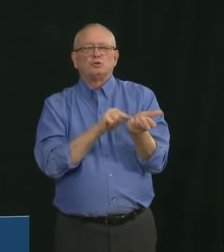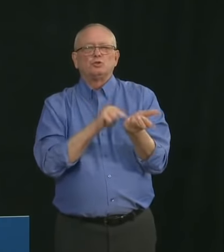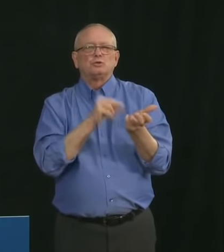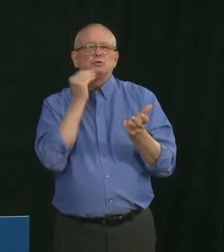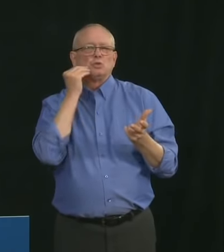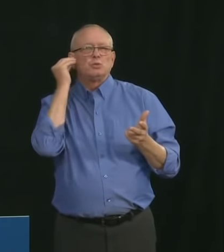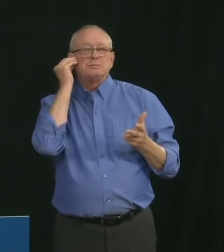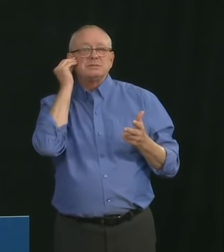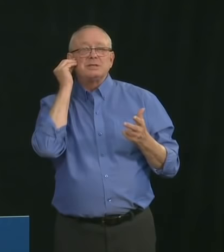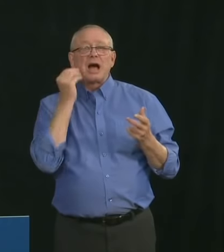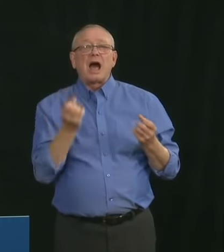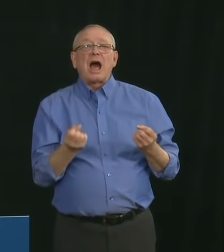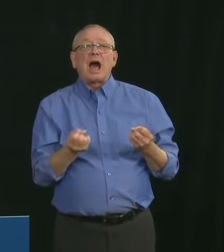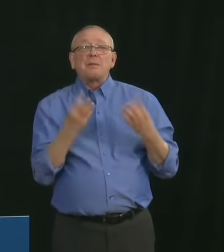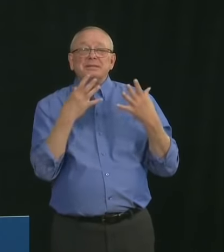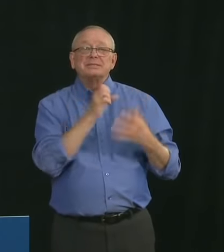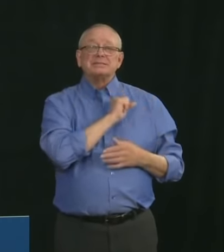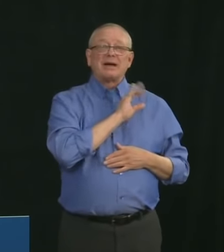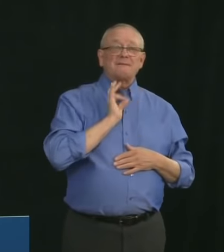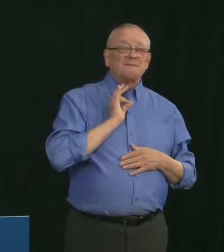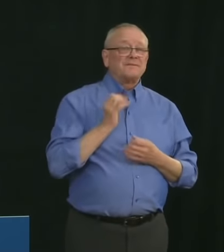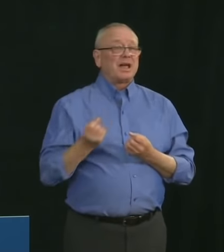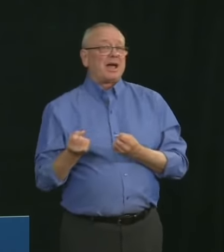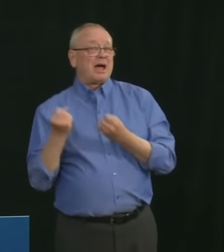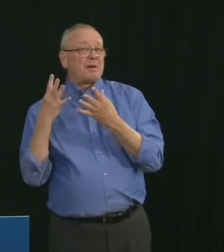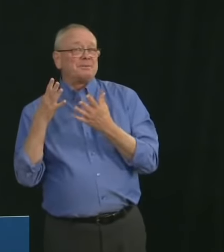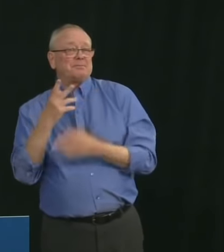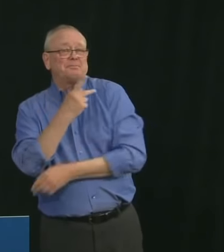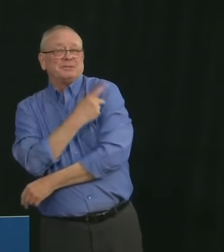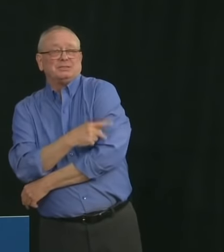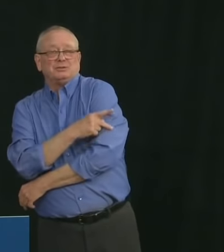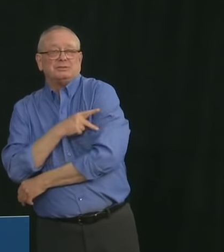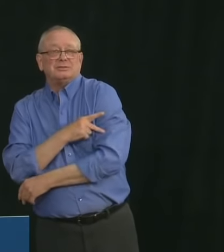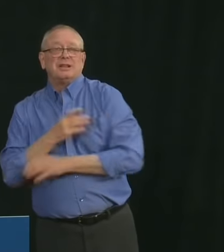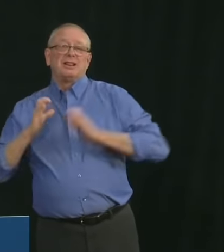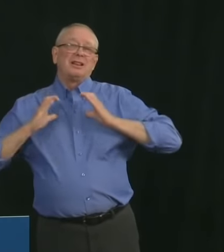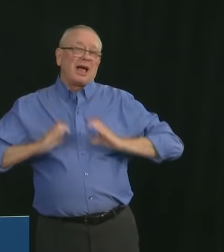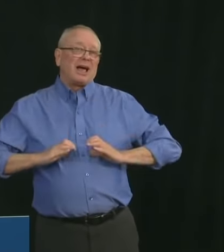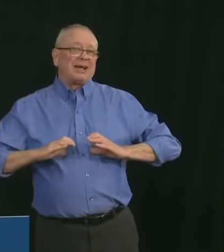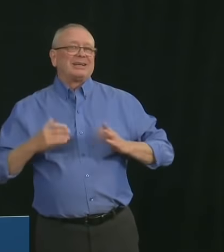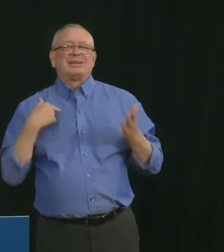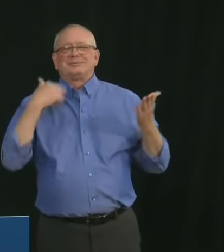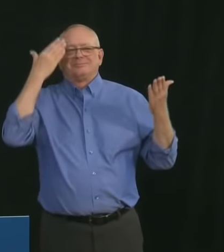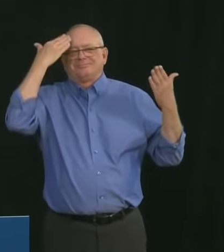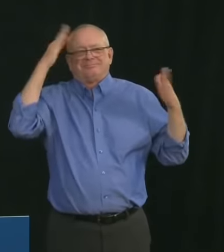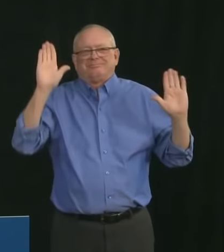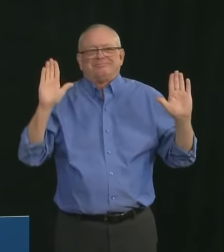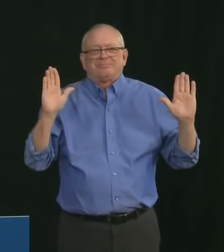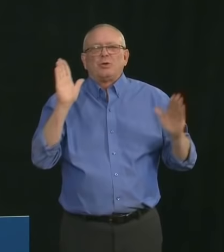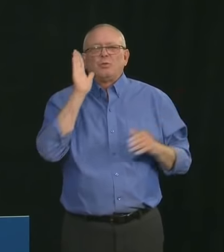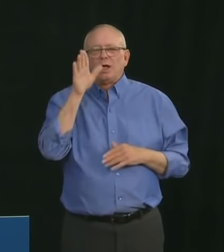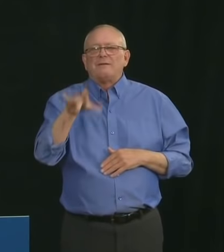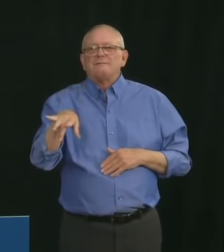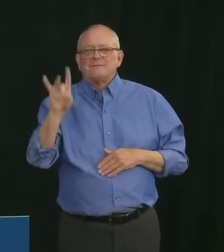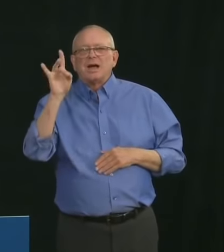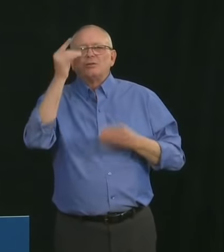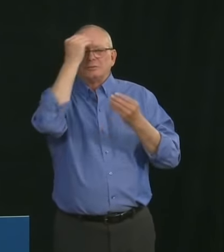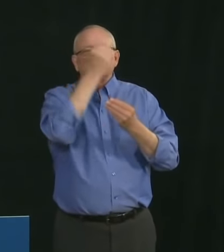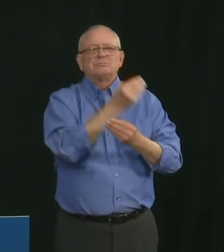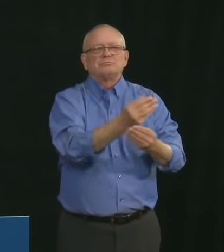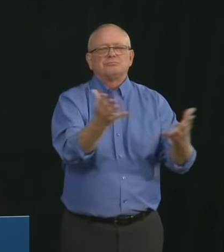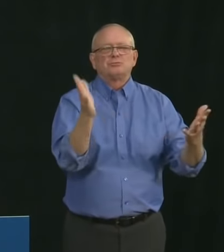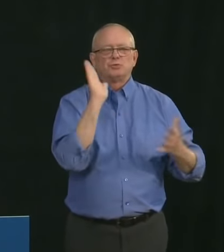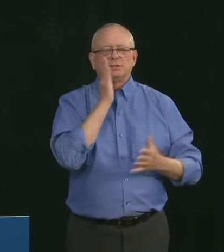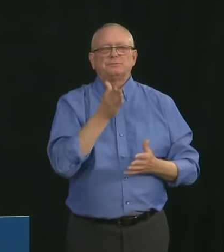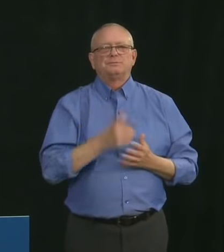afterwards. And again, what I would say is that this highlights the importance of all of us not being lulled into